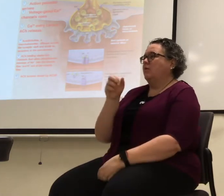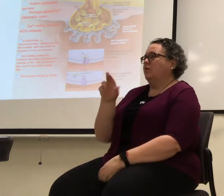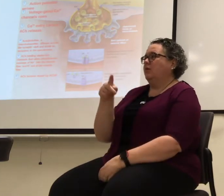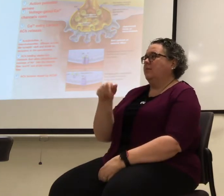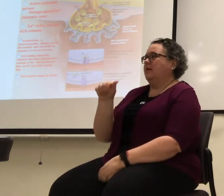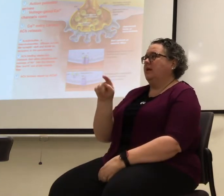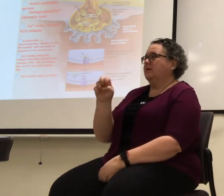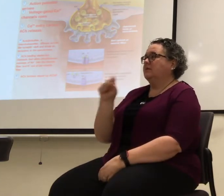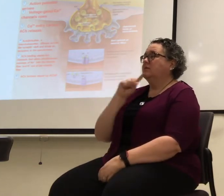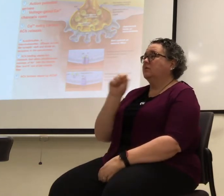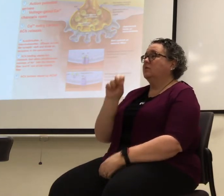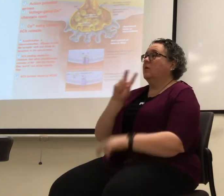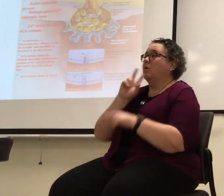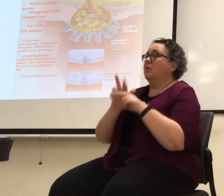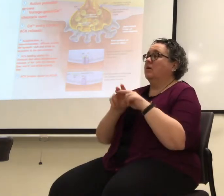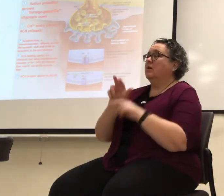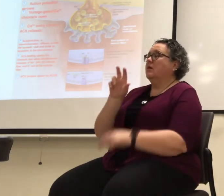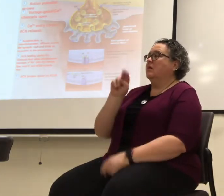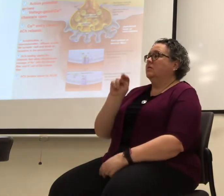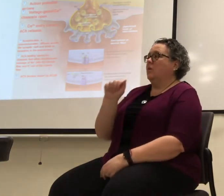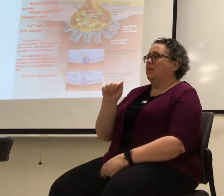So sodium influx